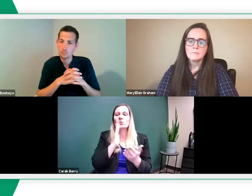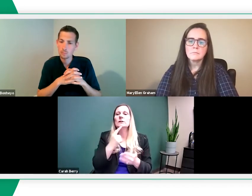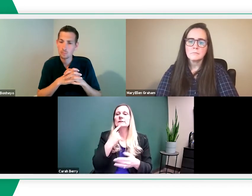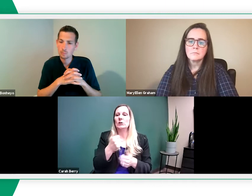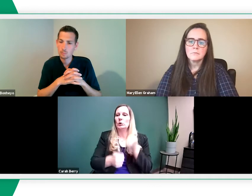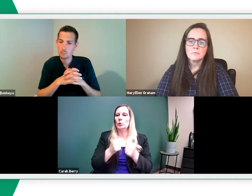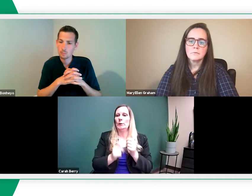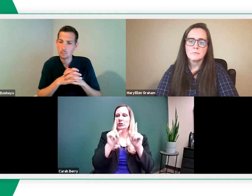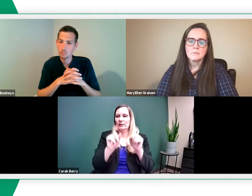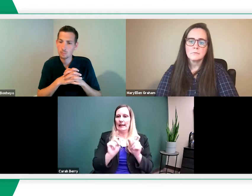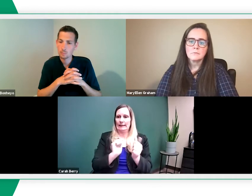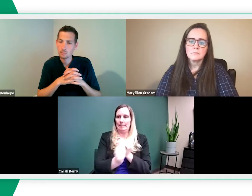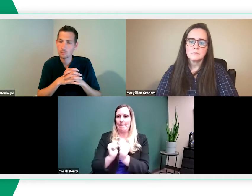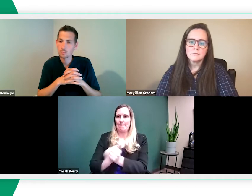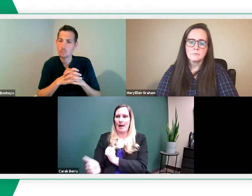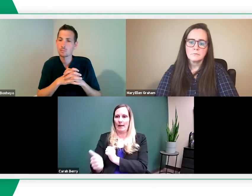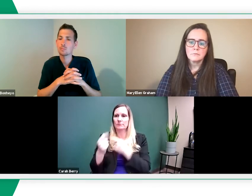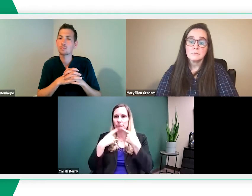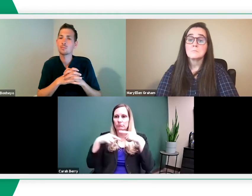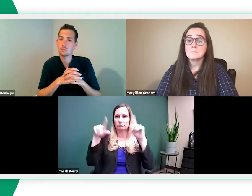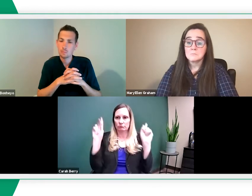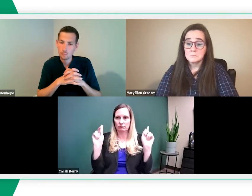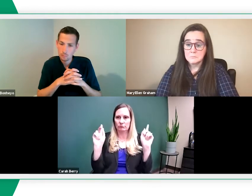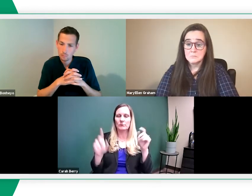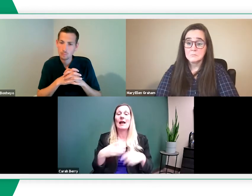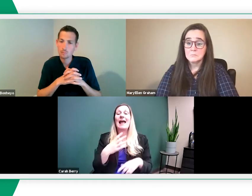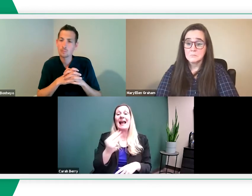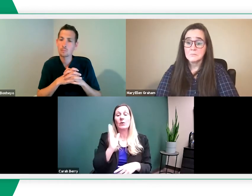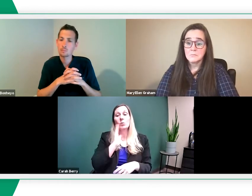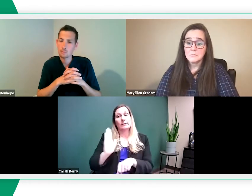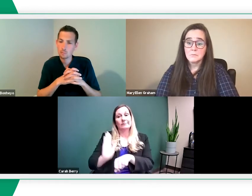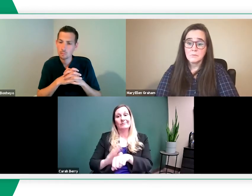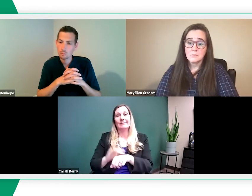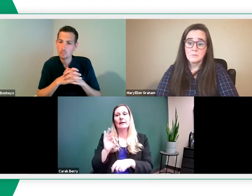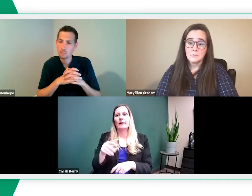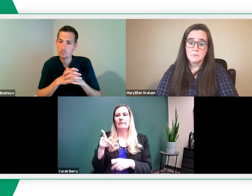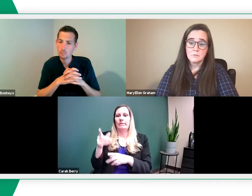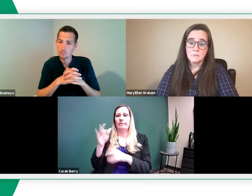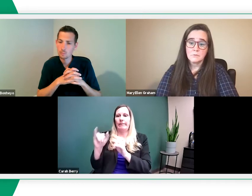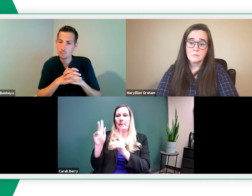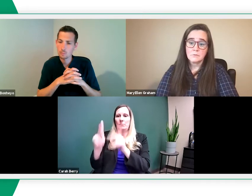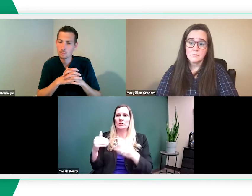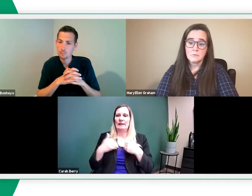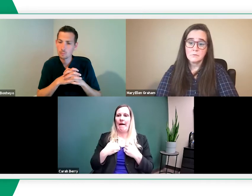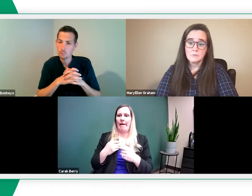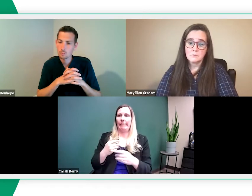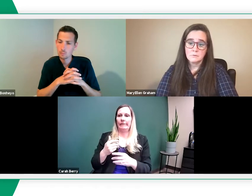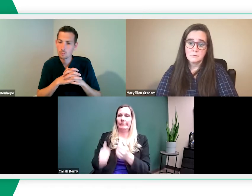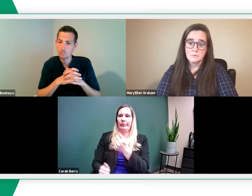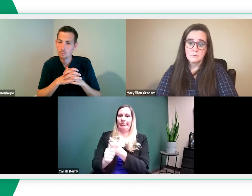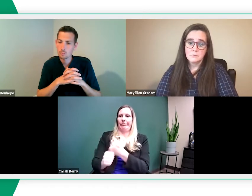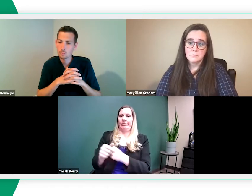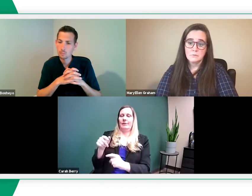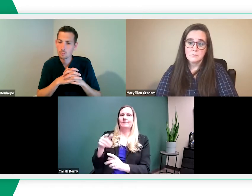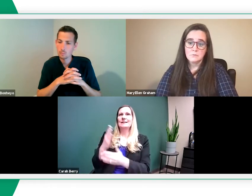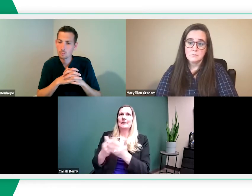So the broker check will tell you a couple of things. It'll tell you which tests a particular broker has taken. It will also caution you if